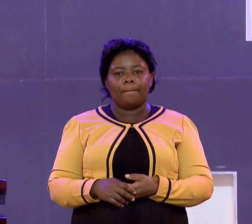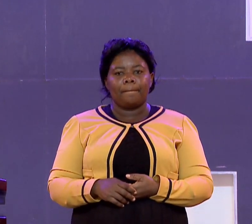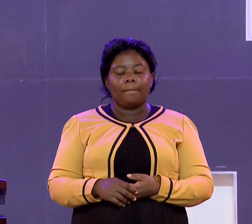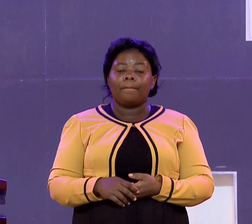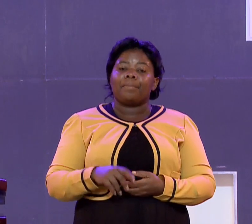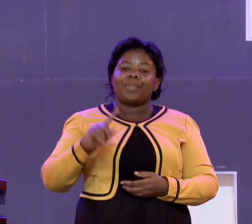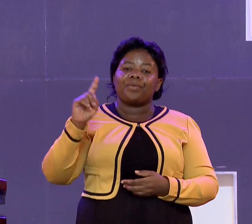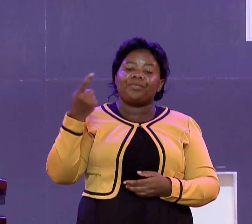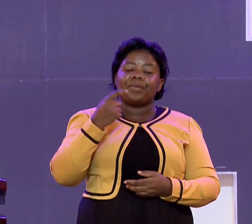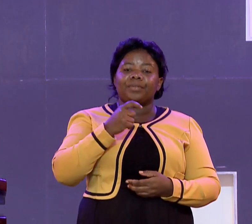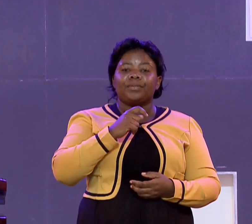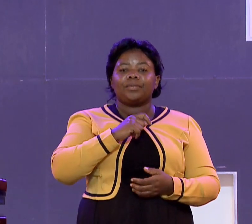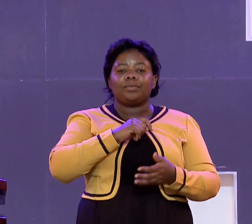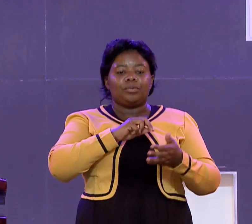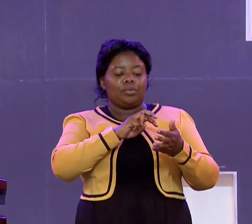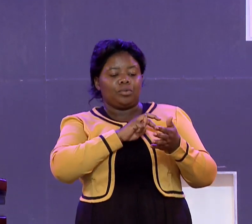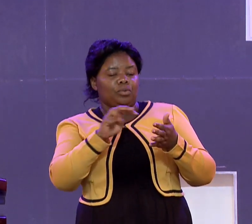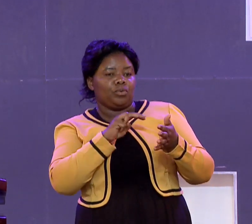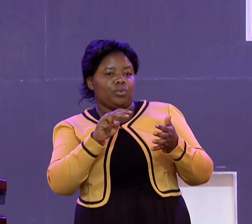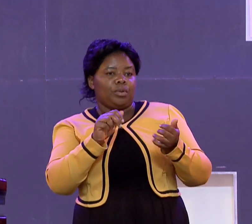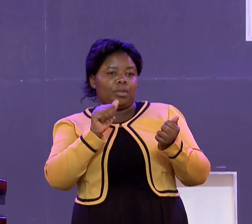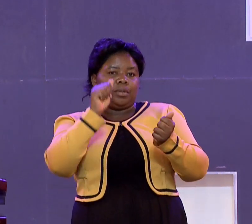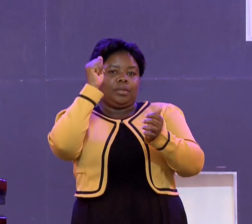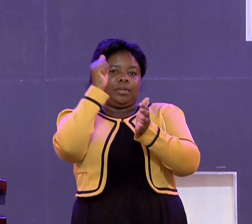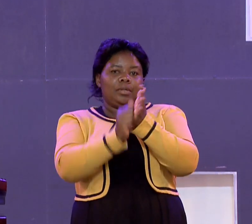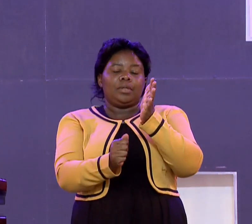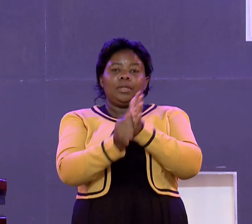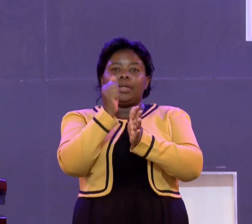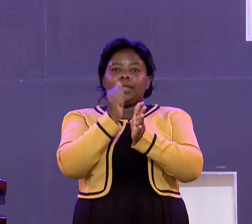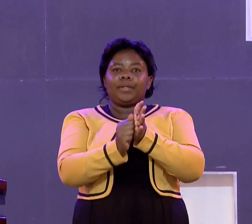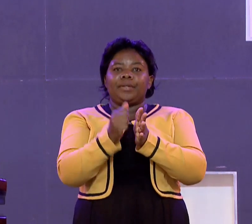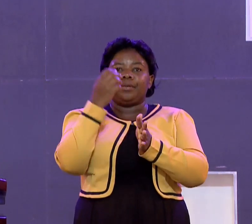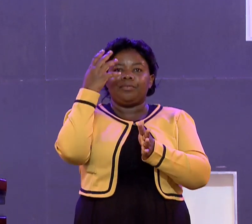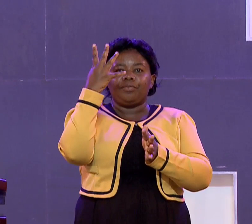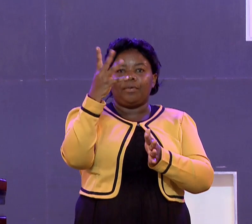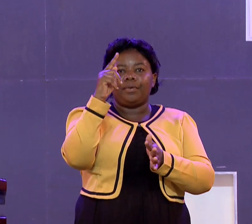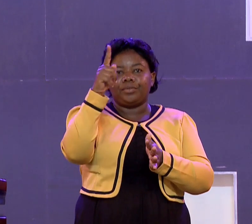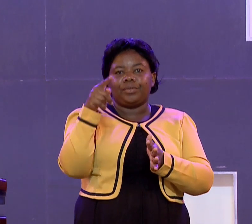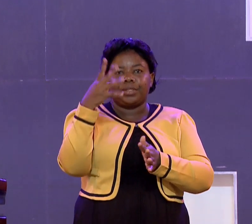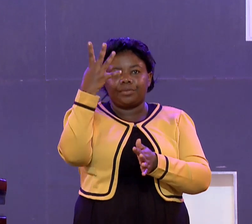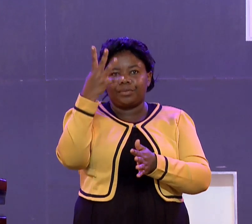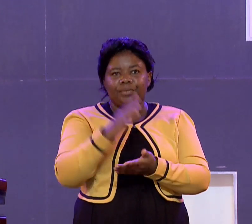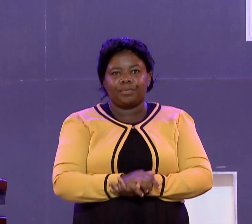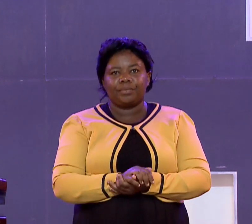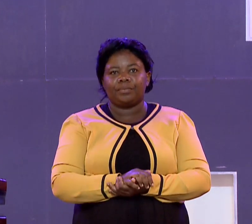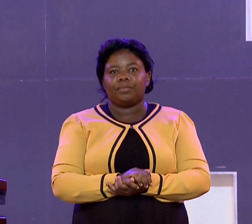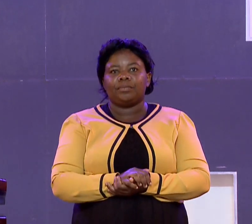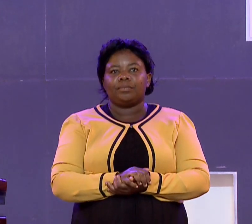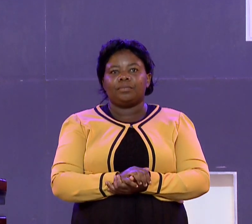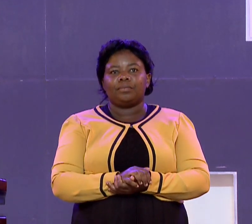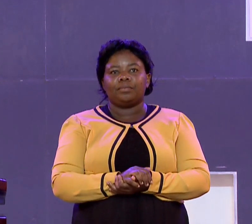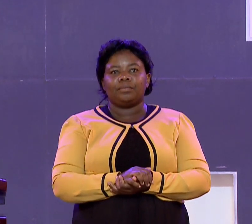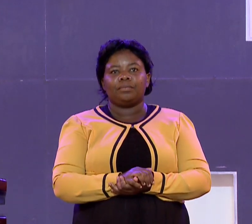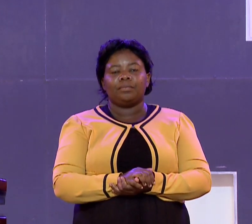Daniel Nyanya. Before Isaiah, let's read Daniel 4:4. Daniel